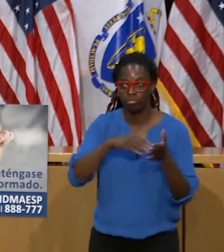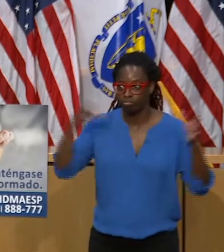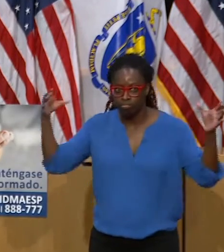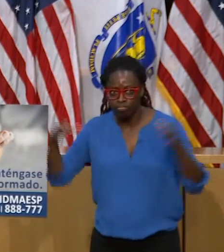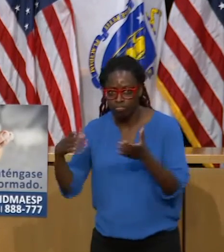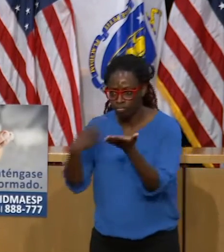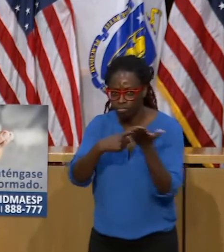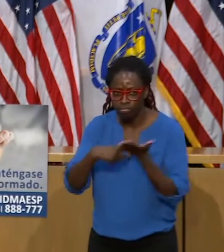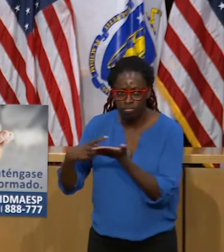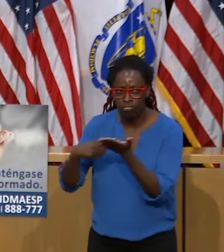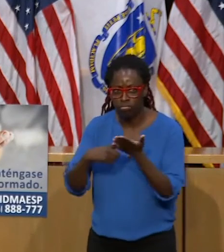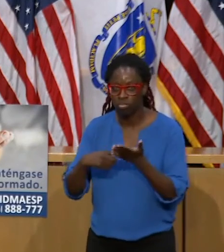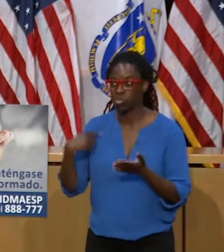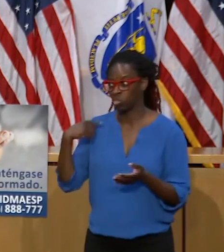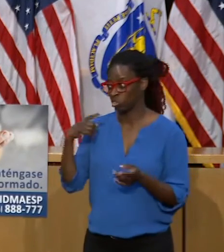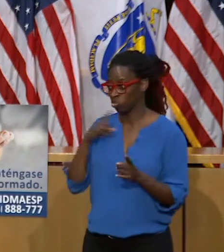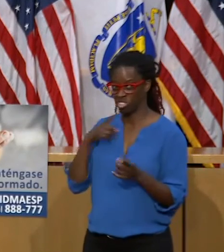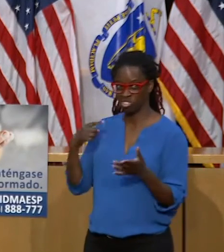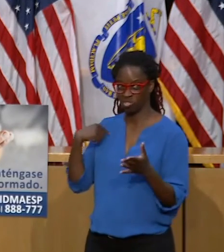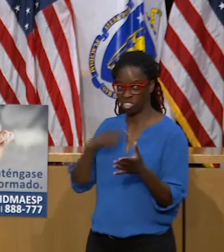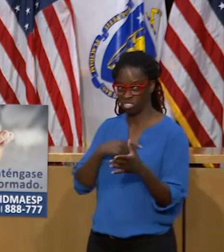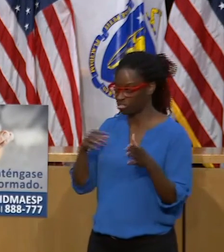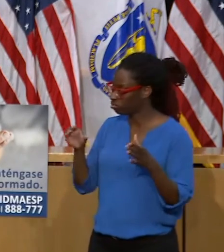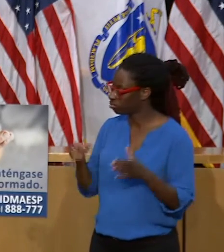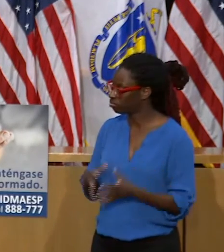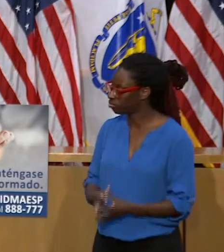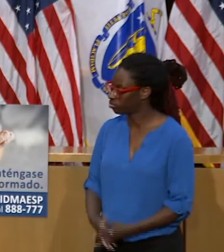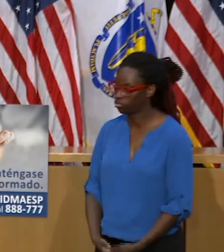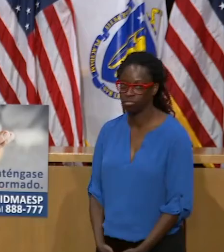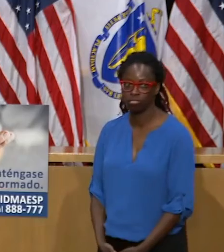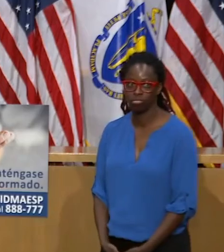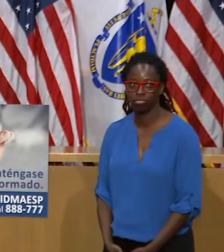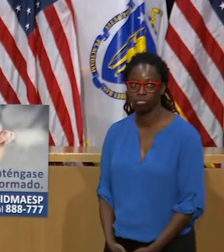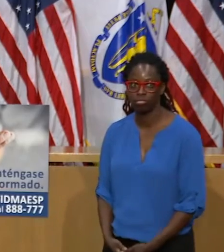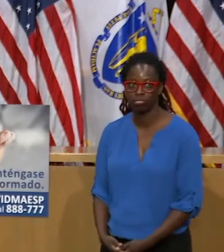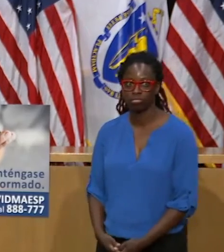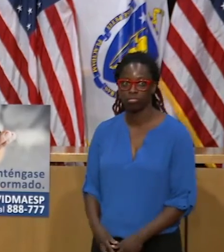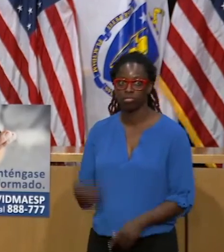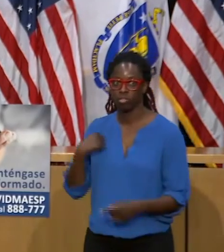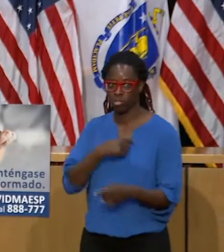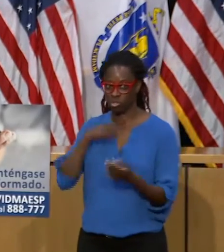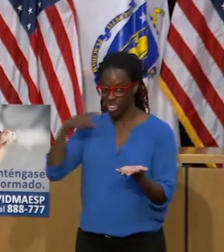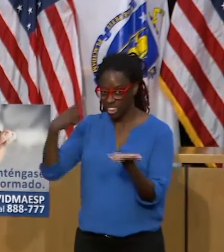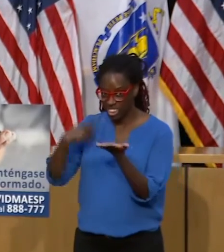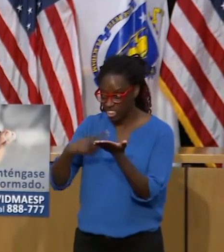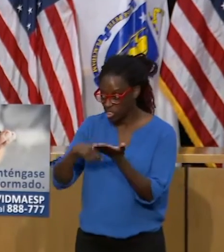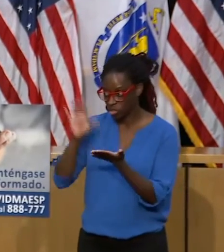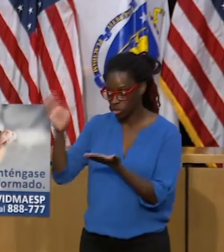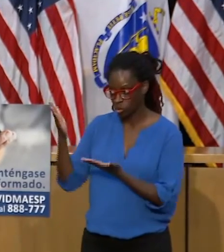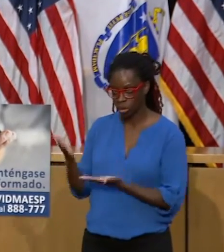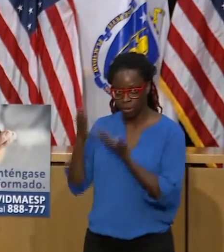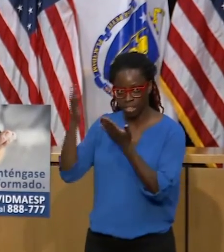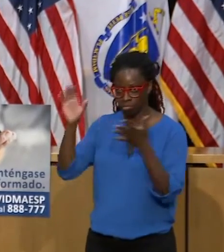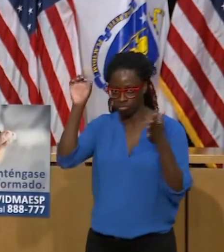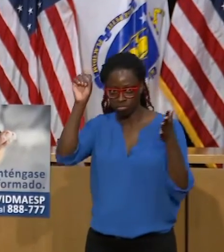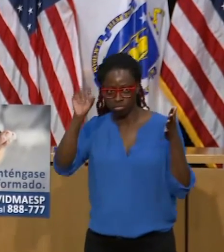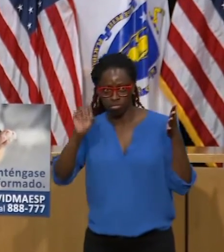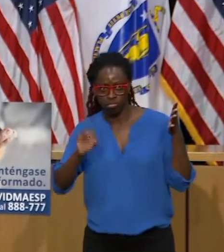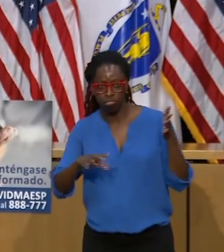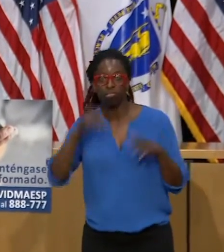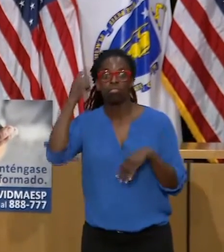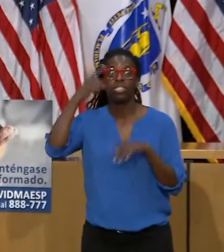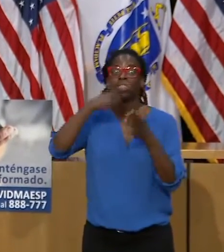And we came pretty close when we first started these discussions to making that recommendation with respect to temperature checks. But literally